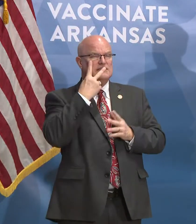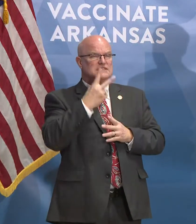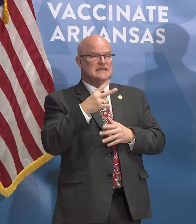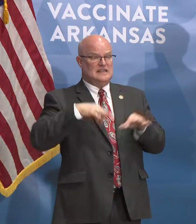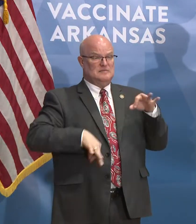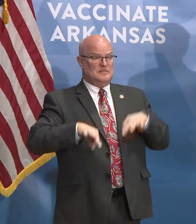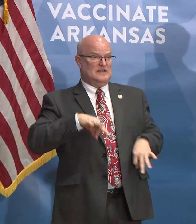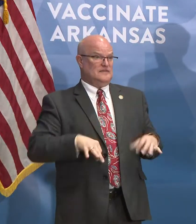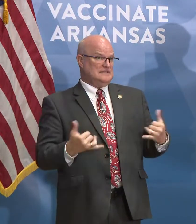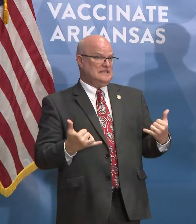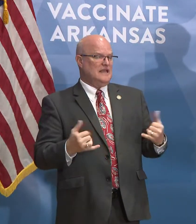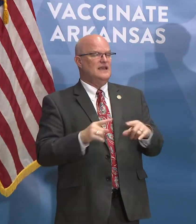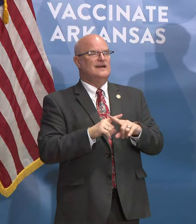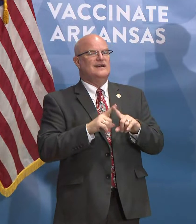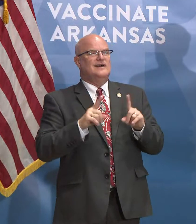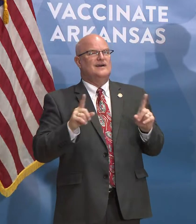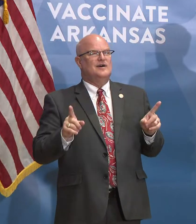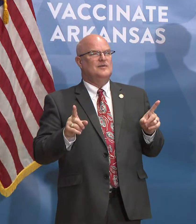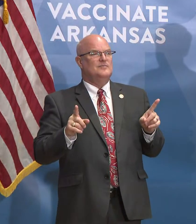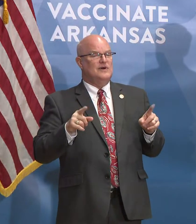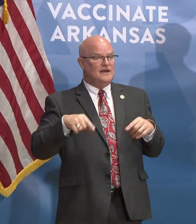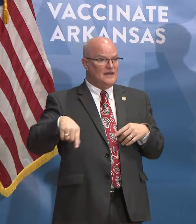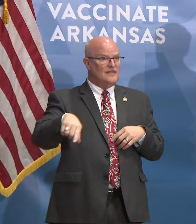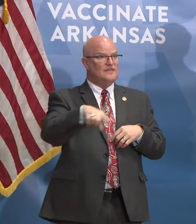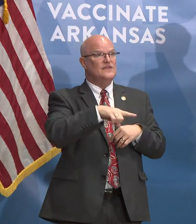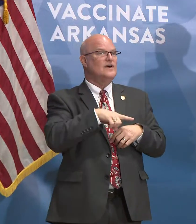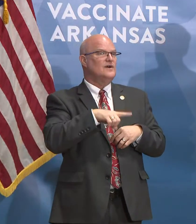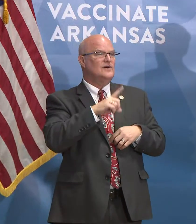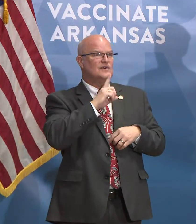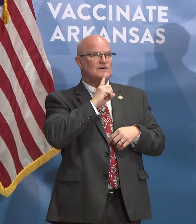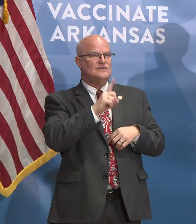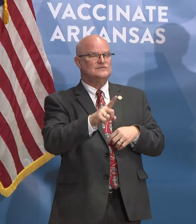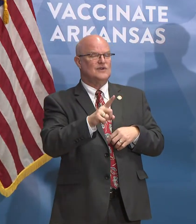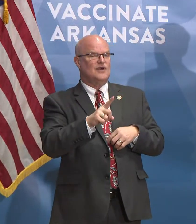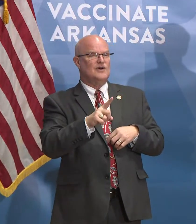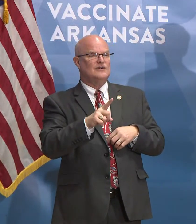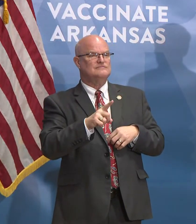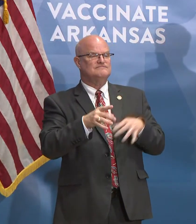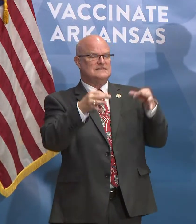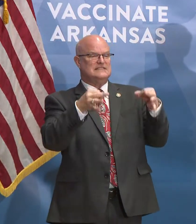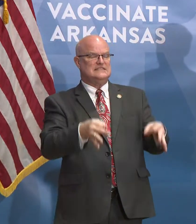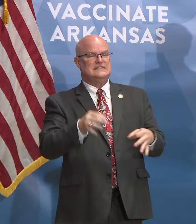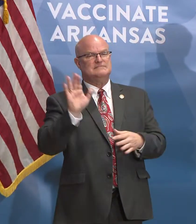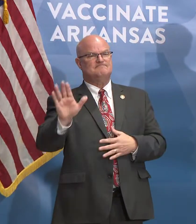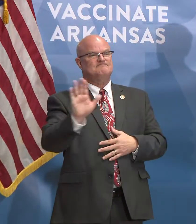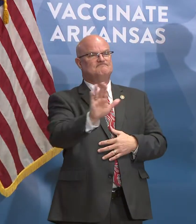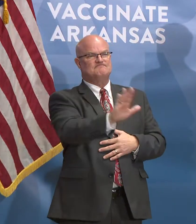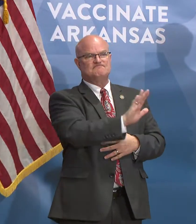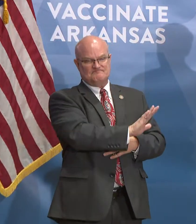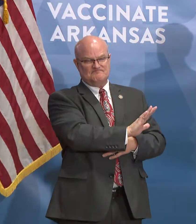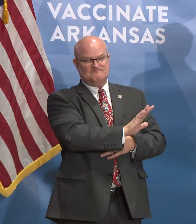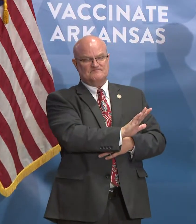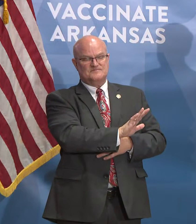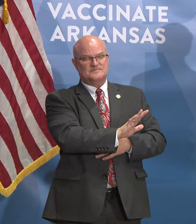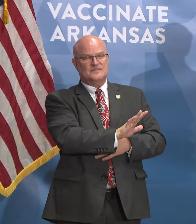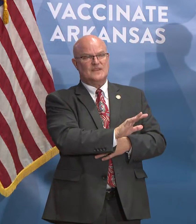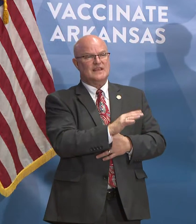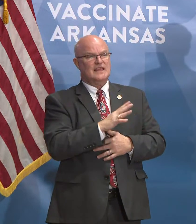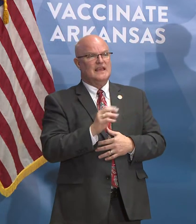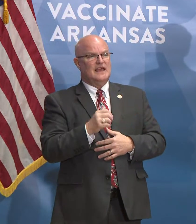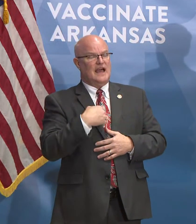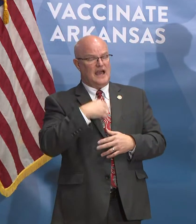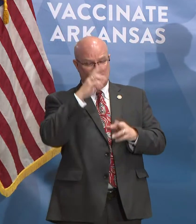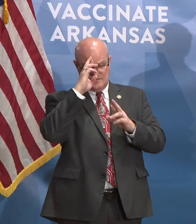from that. But you know, those are calls that each of us has to make in elected office, and